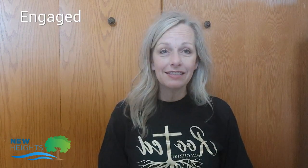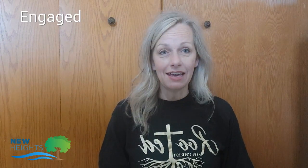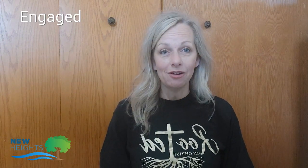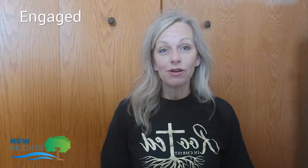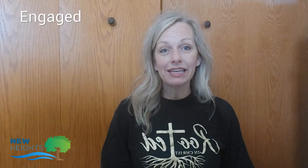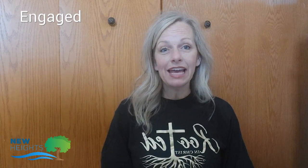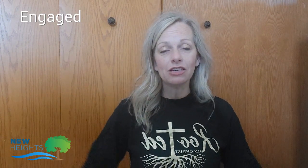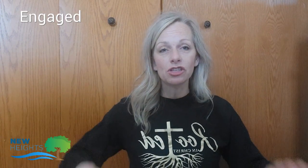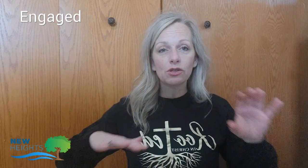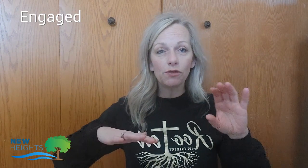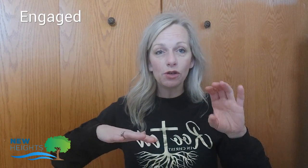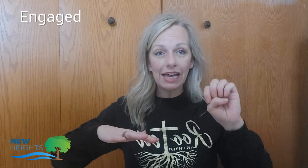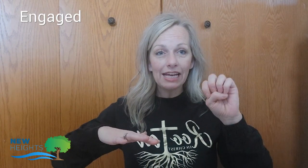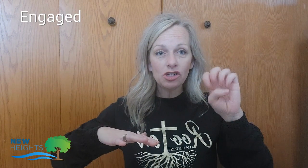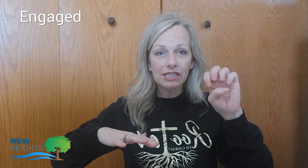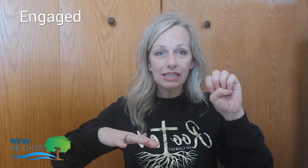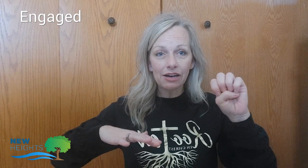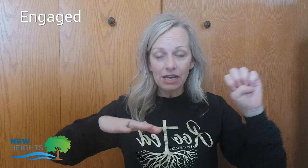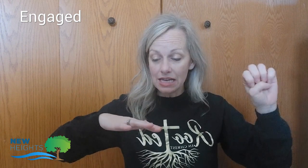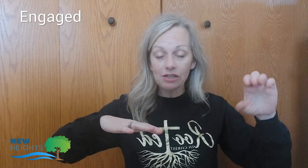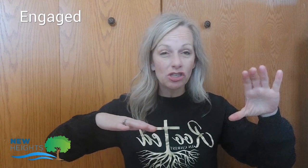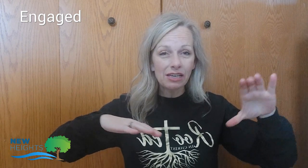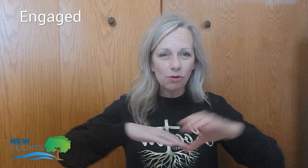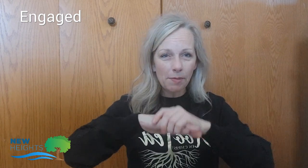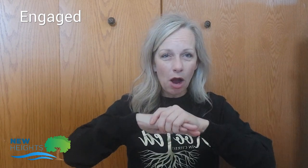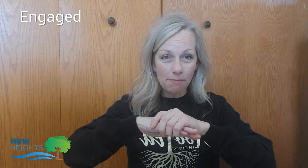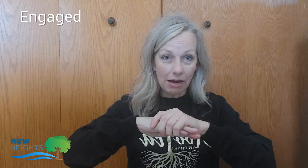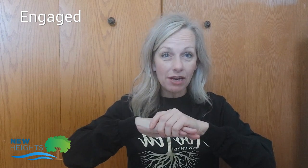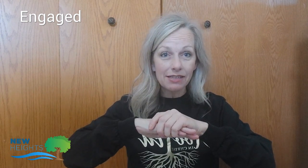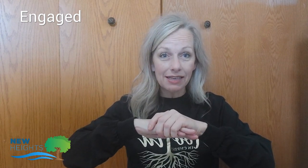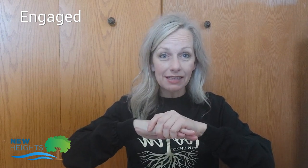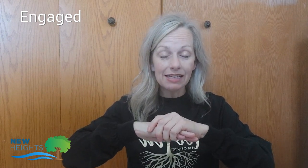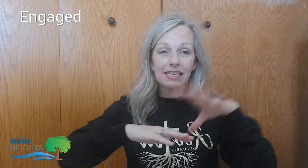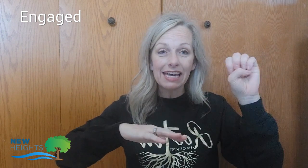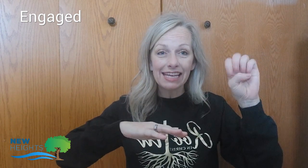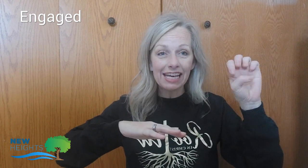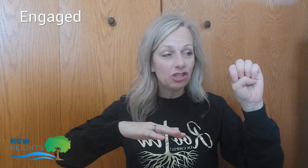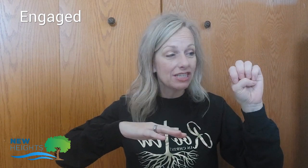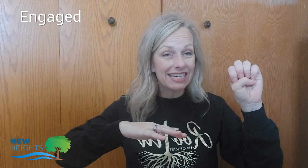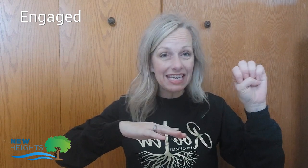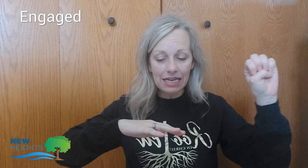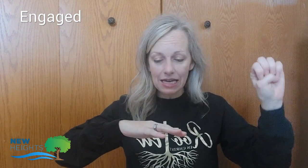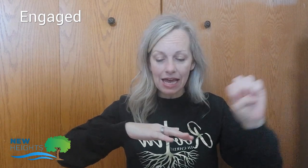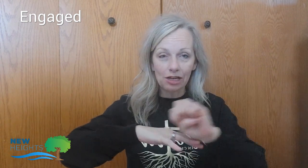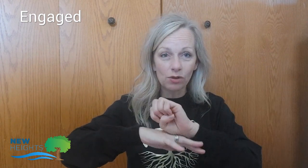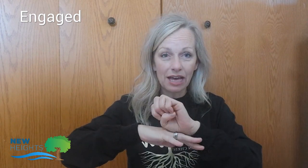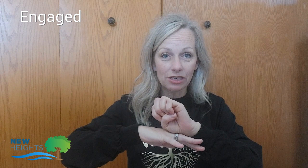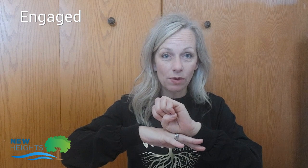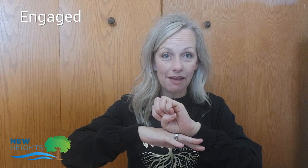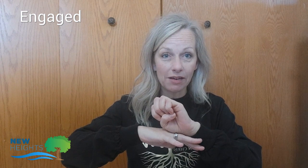Fiance or engaged. So if you're engaged, it's the letter E. Just like remember how married is like this. Engaged is an E and it goes on to where that finger